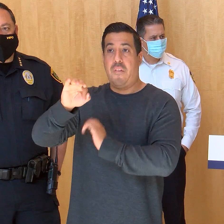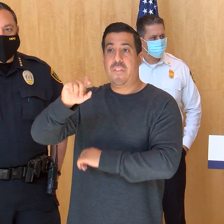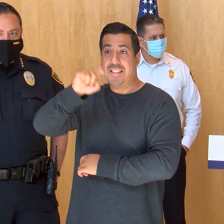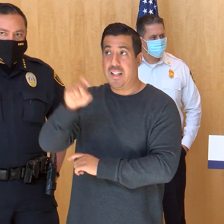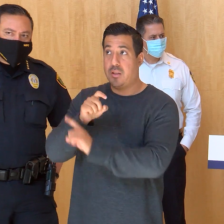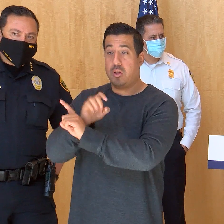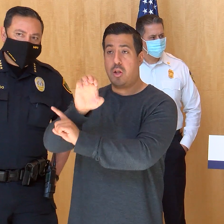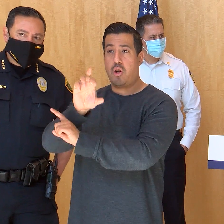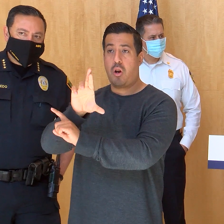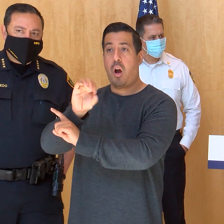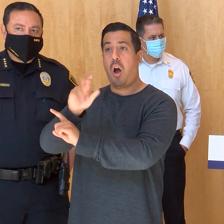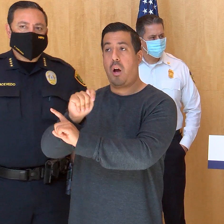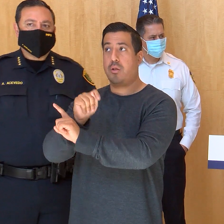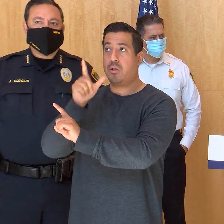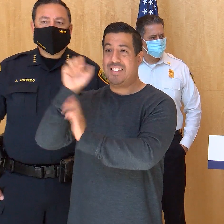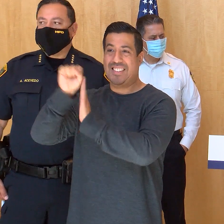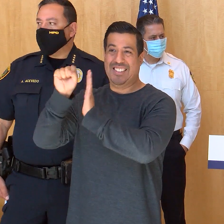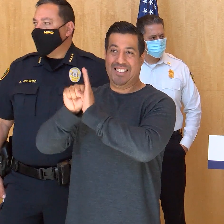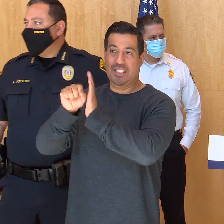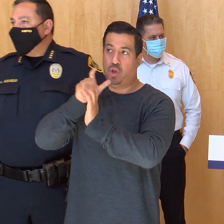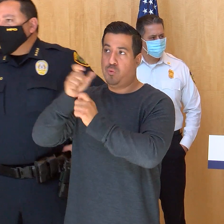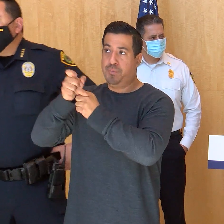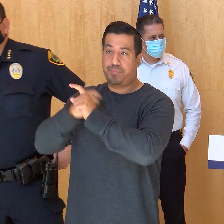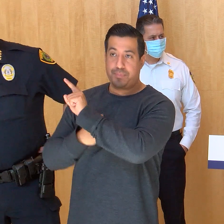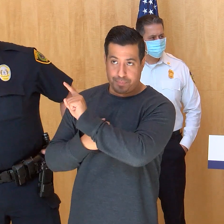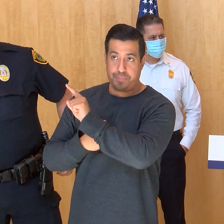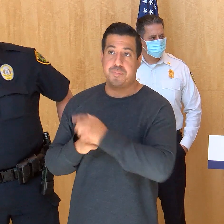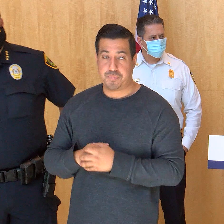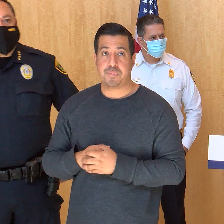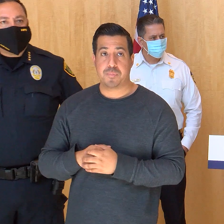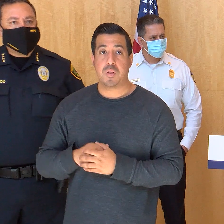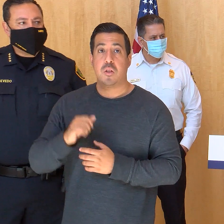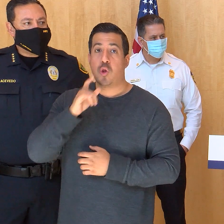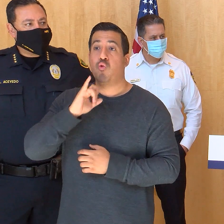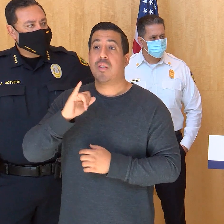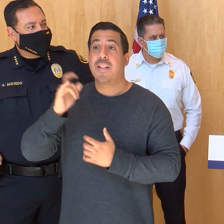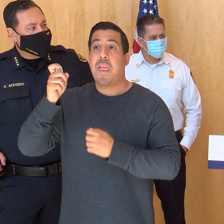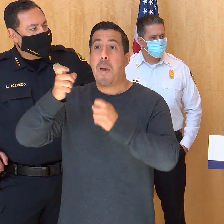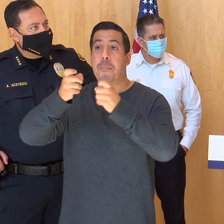ERCOT is a state entity, okay? It is the